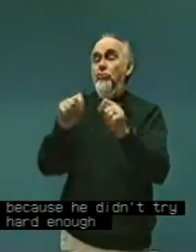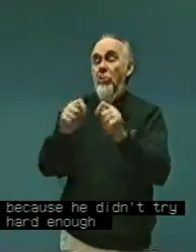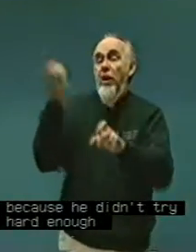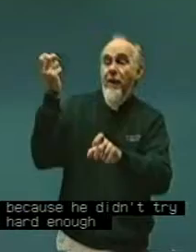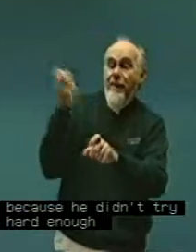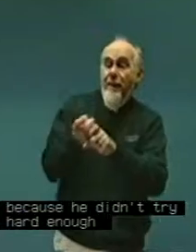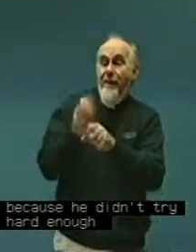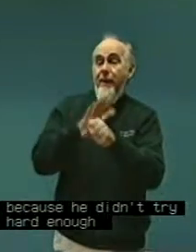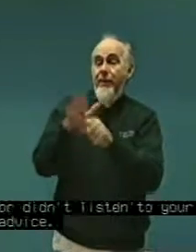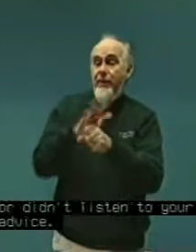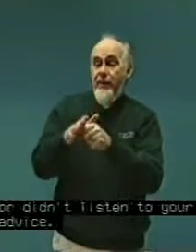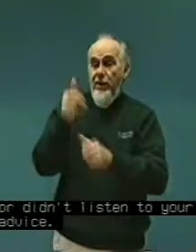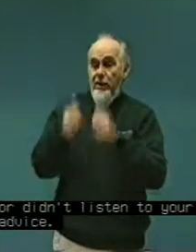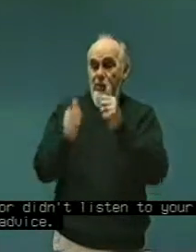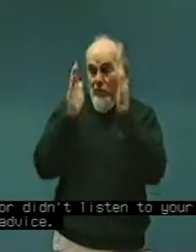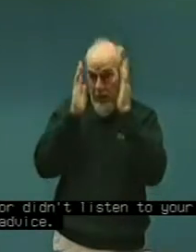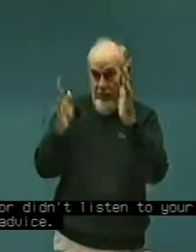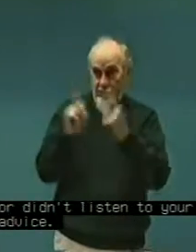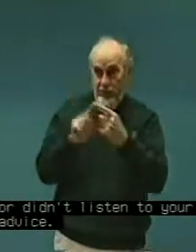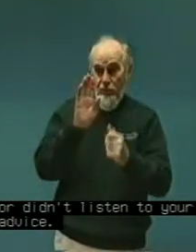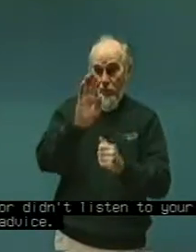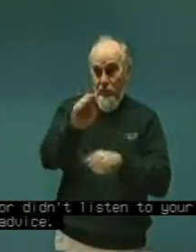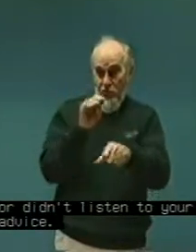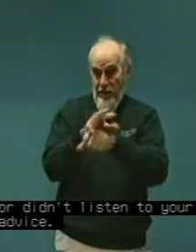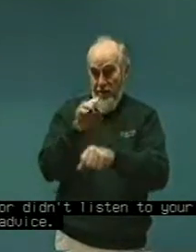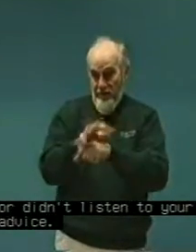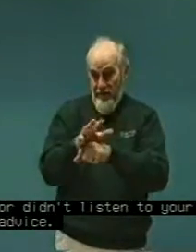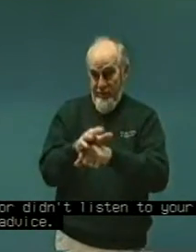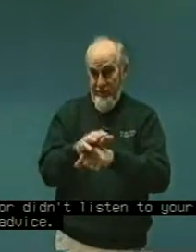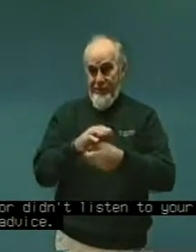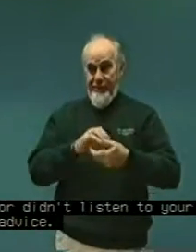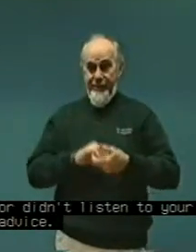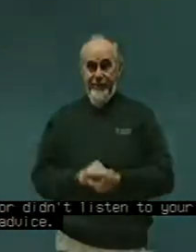try hard enough or didn't listen to your advice.